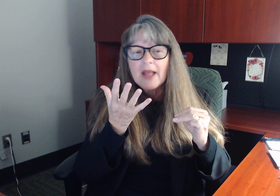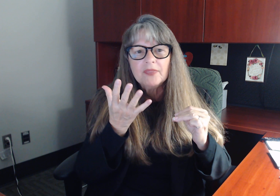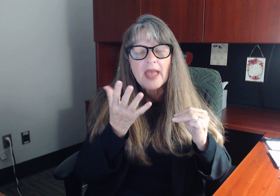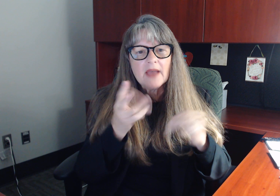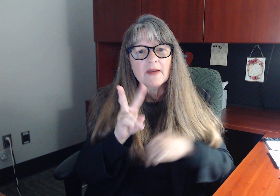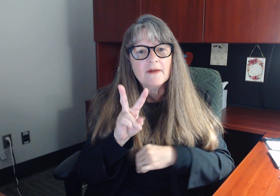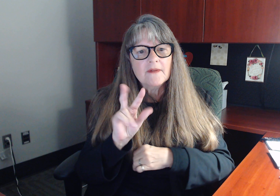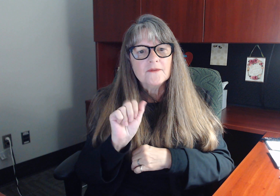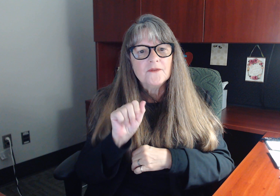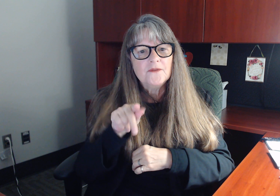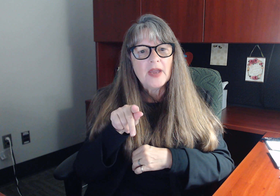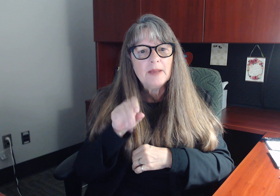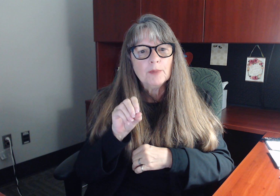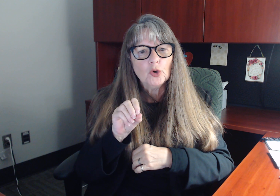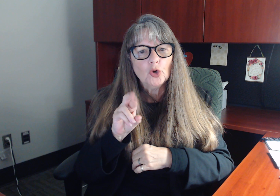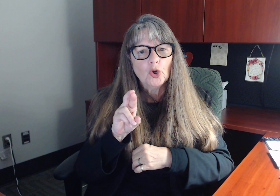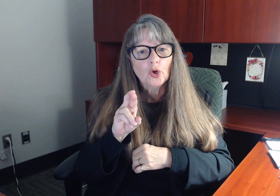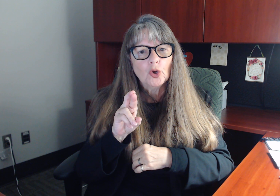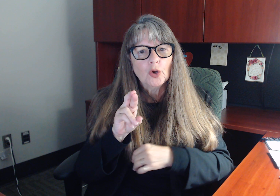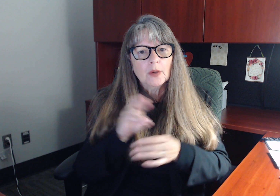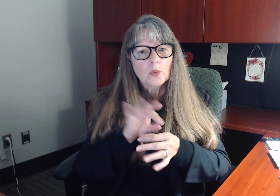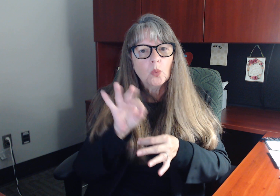that vapor,